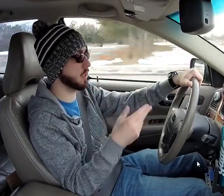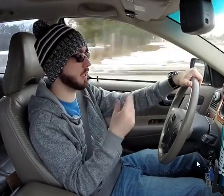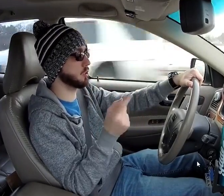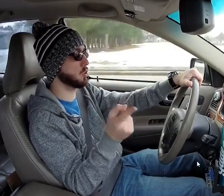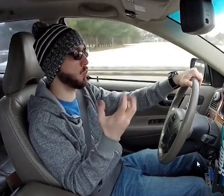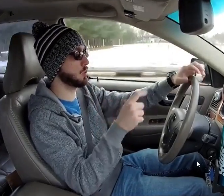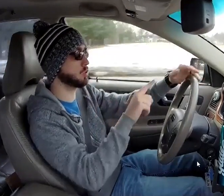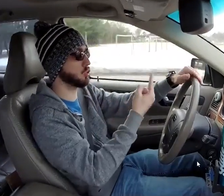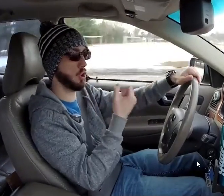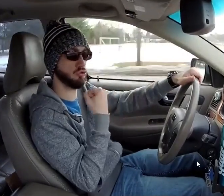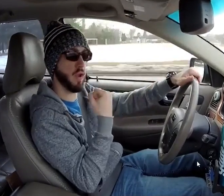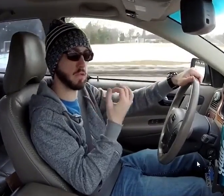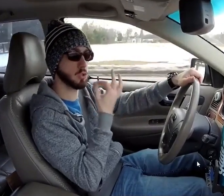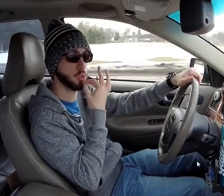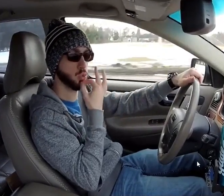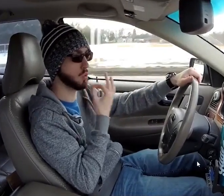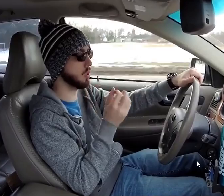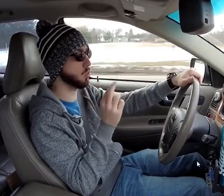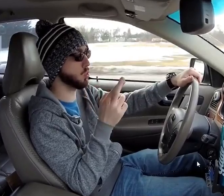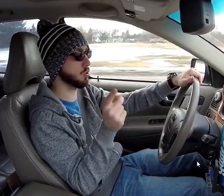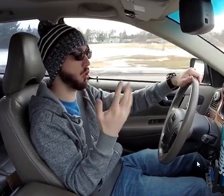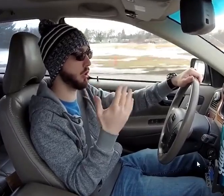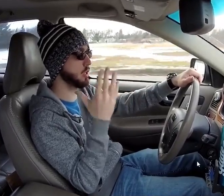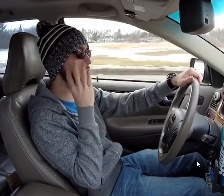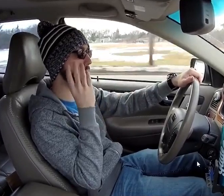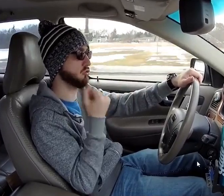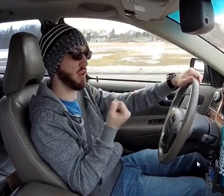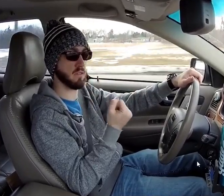If you're deaf or hard of hearing and want to start driving soon,